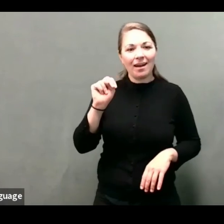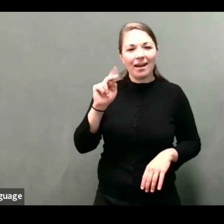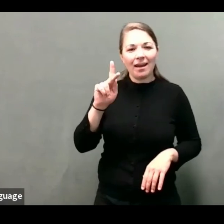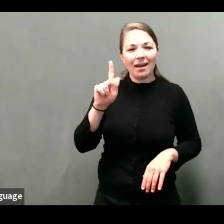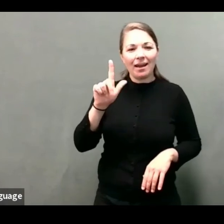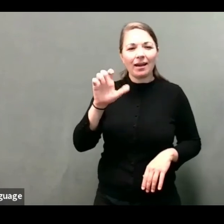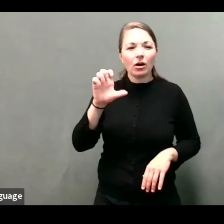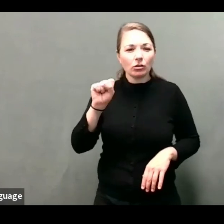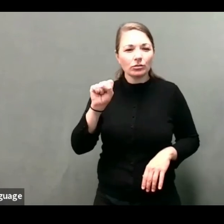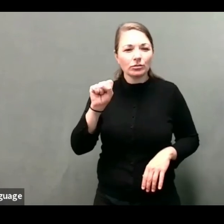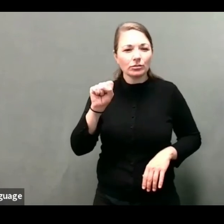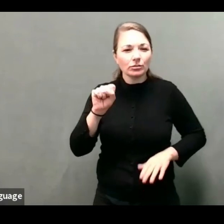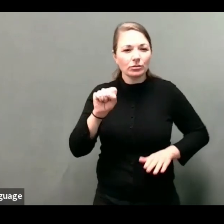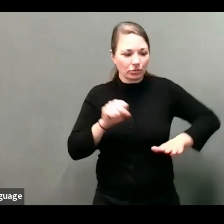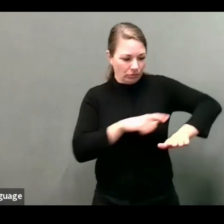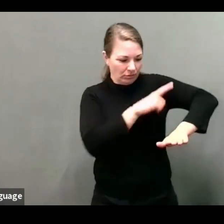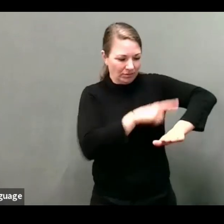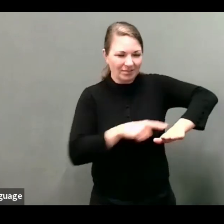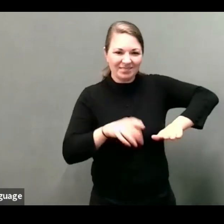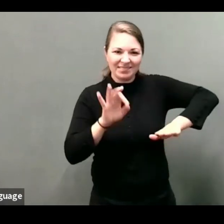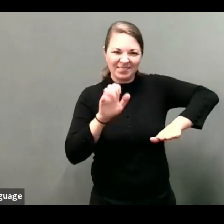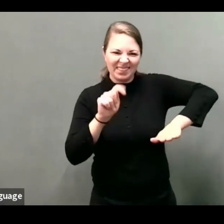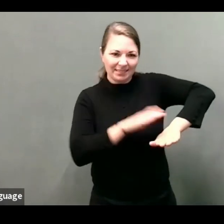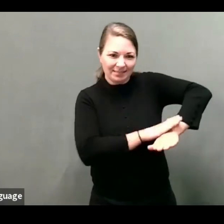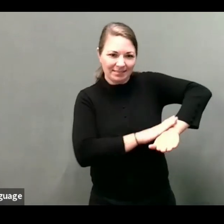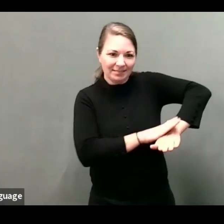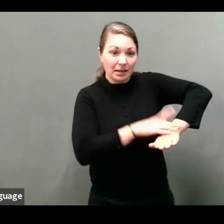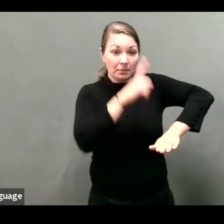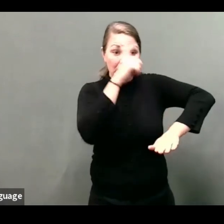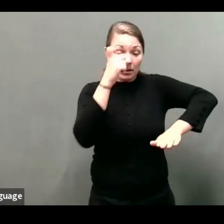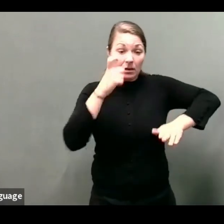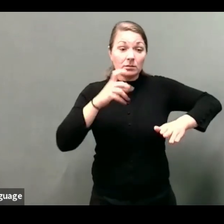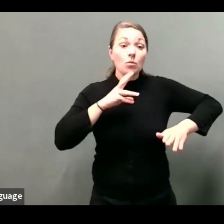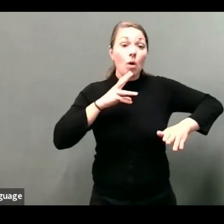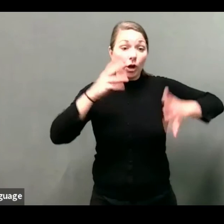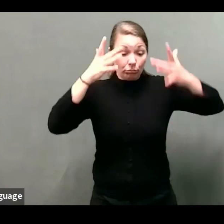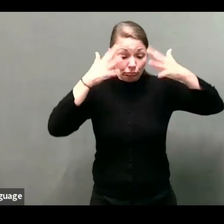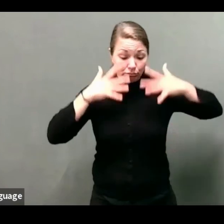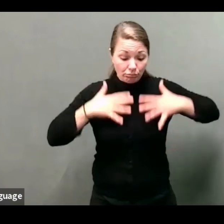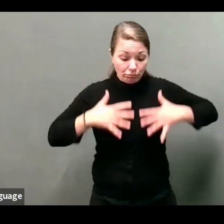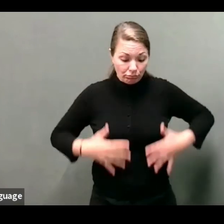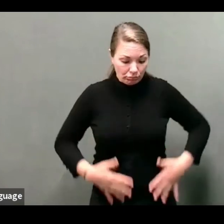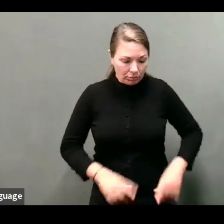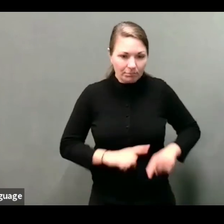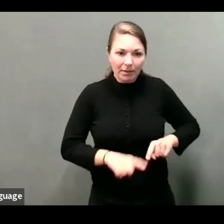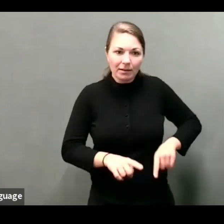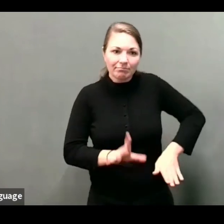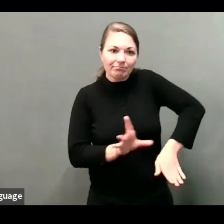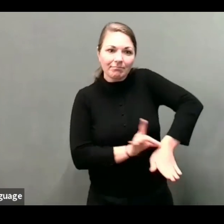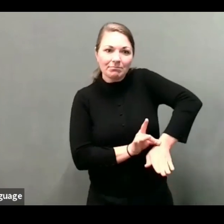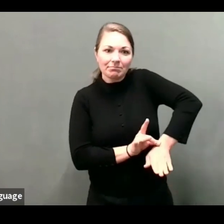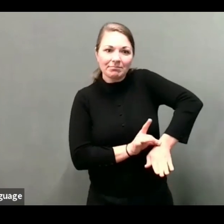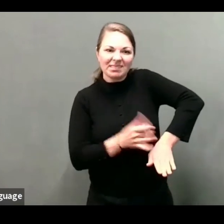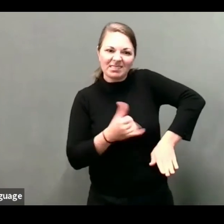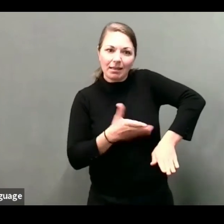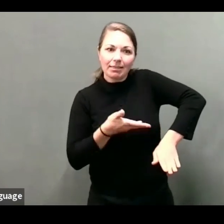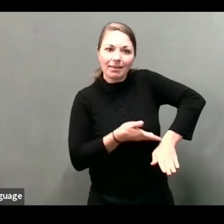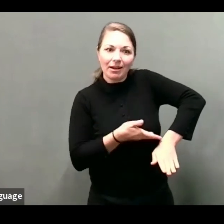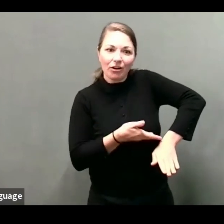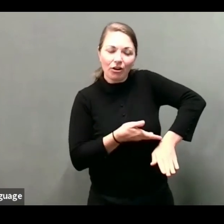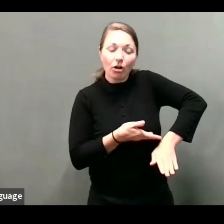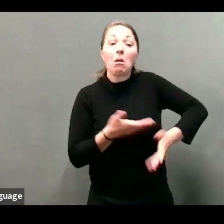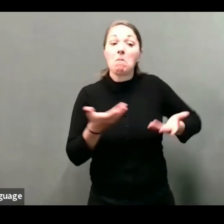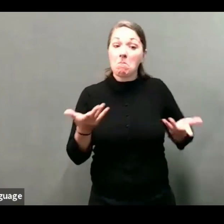washed it down, but she had managed to avoid kind of washing that area. So again, the SANE should have ideas on like how